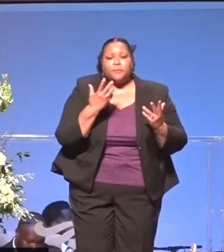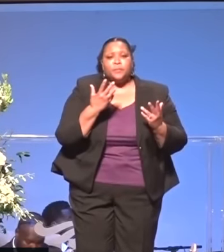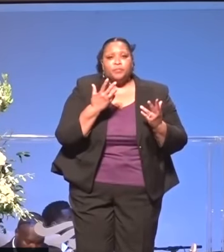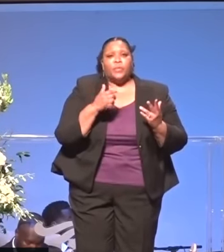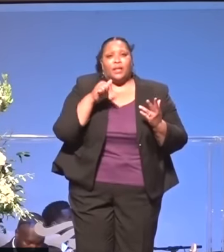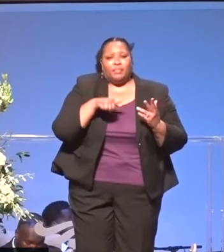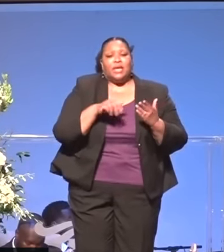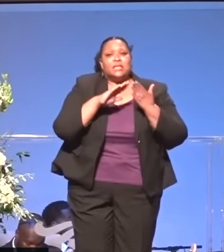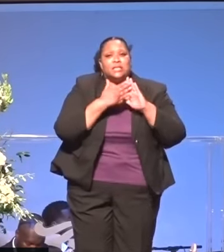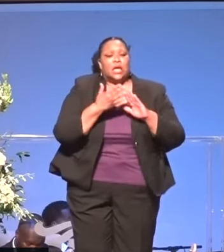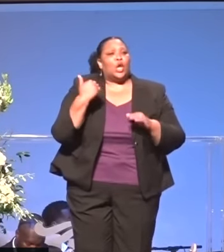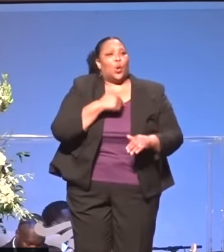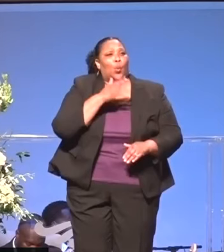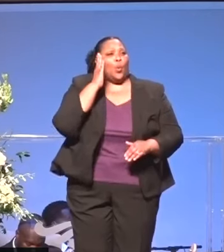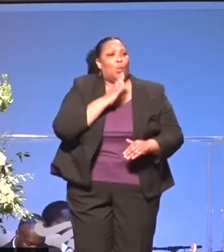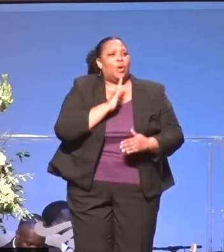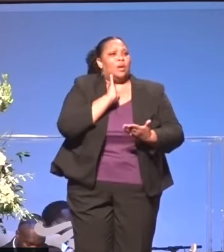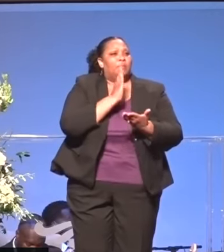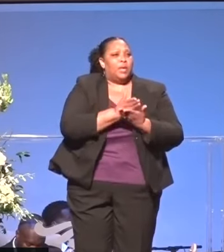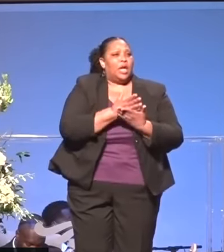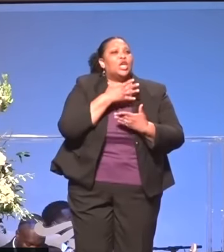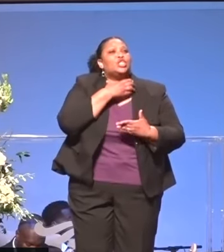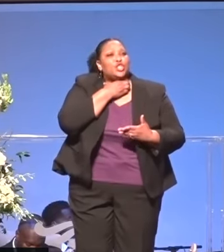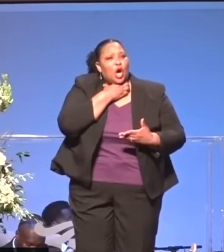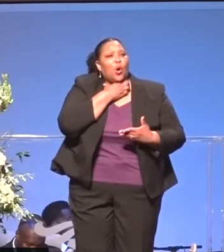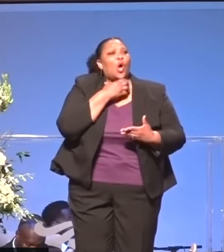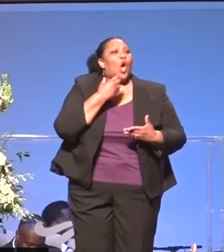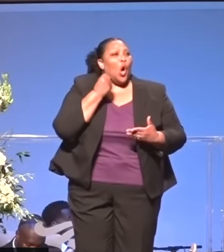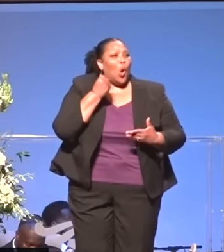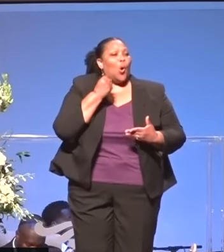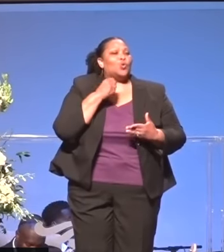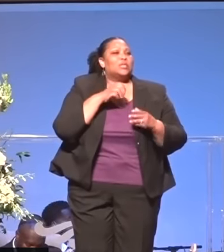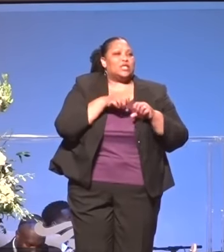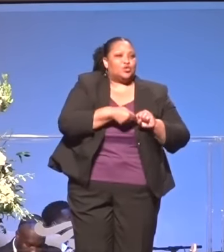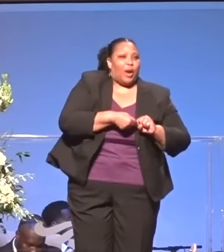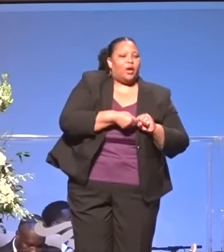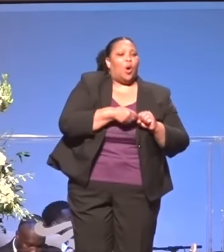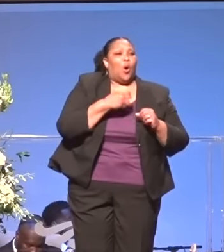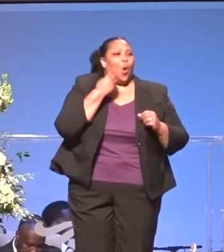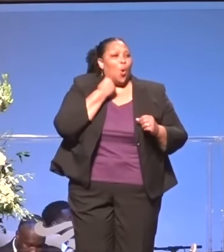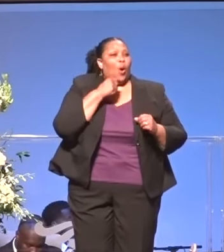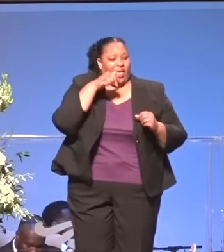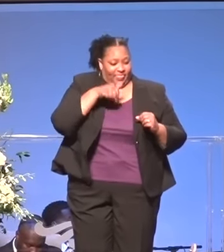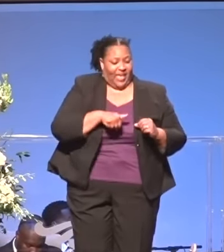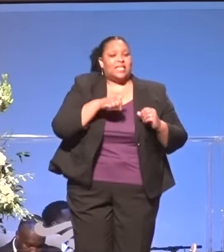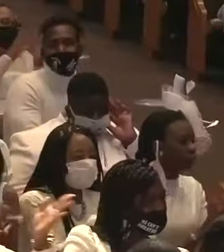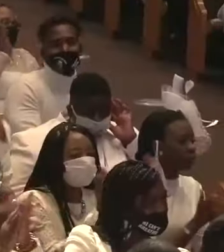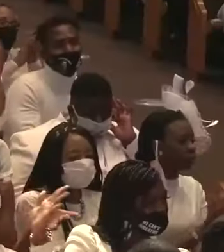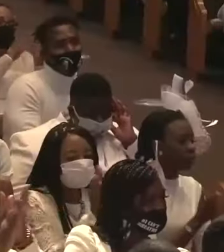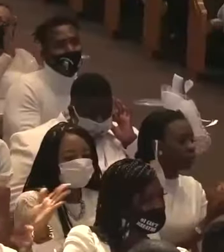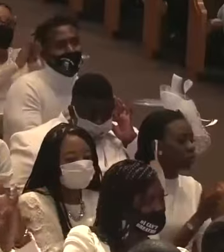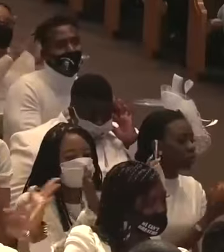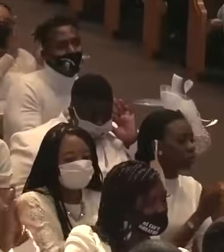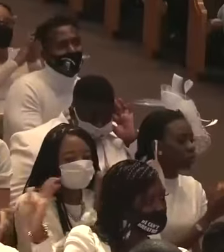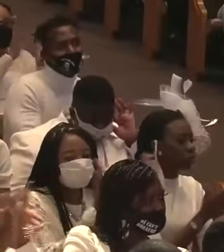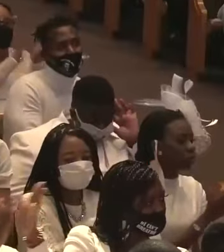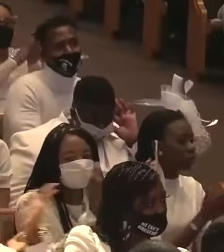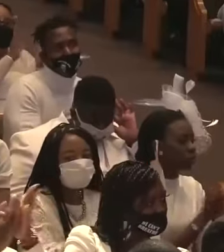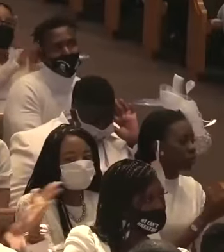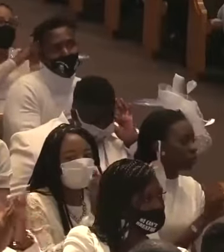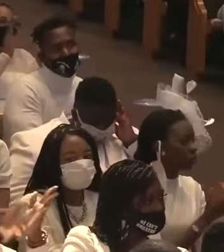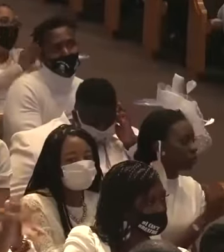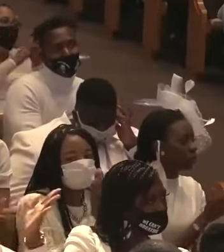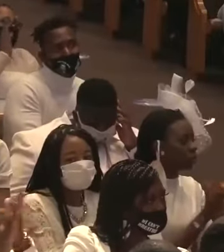this city we will ban choke holes and stringle holes. In this city we will